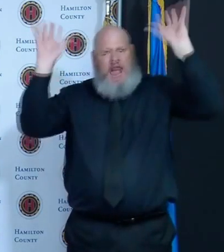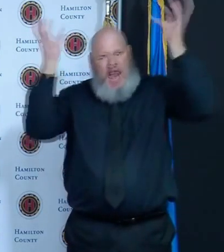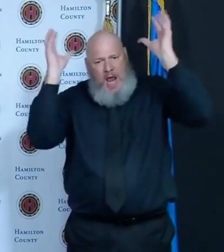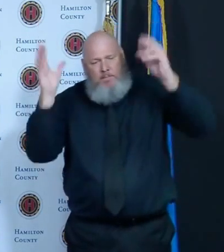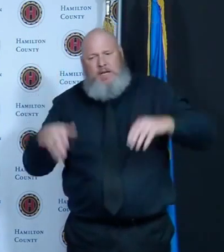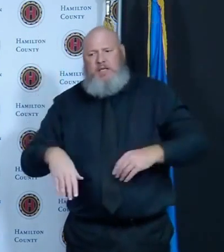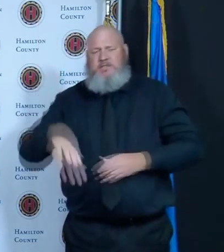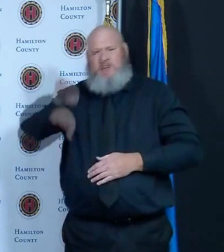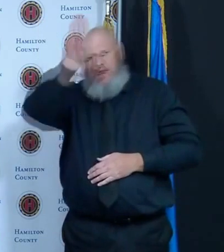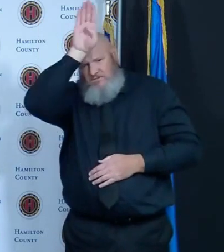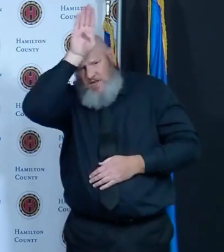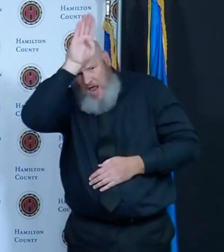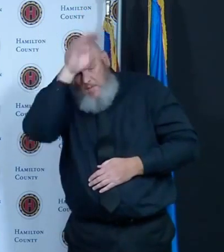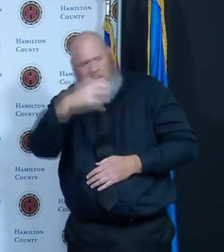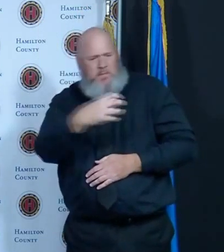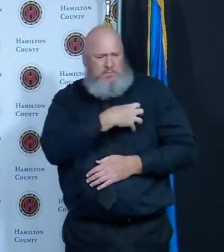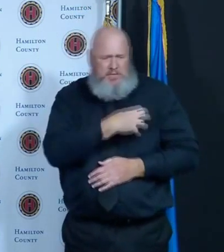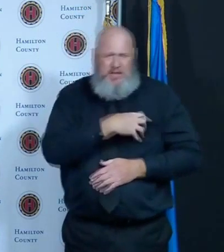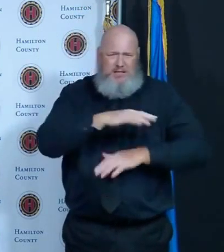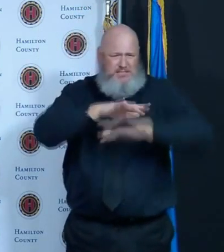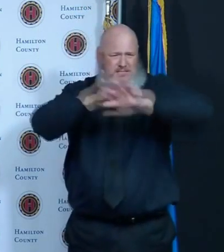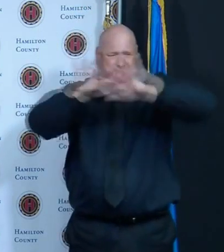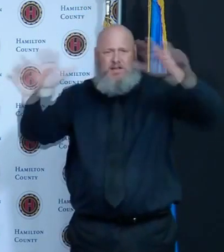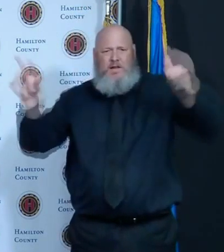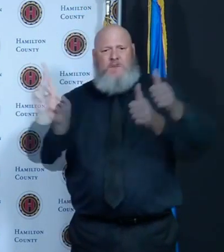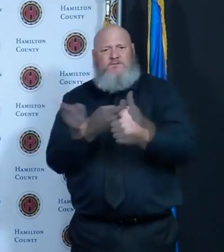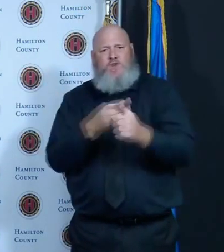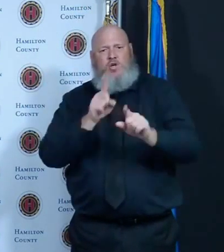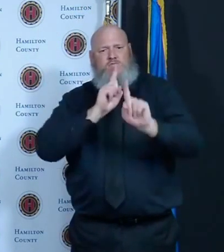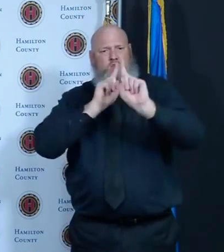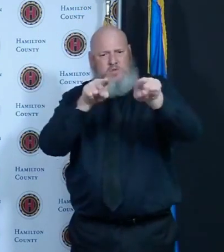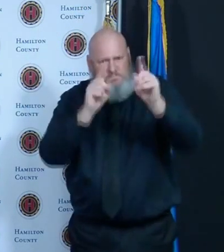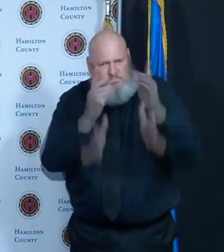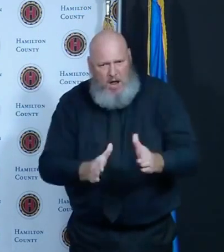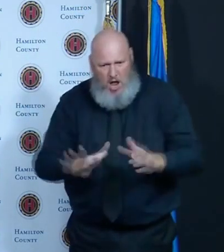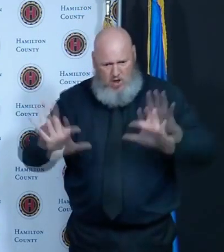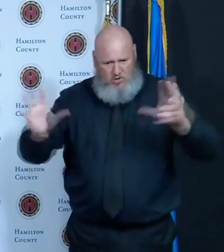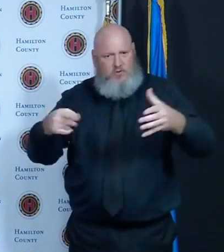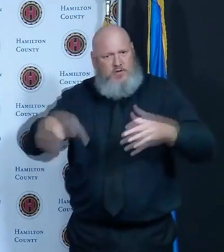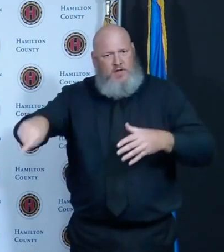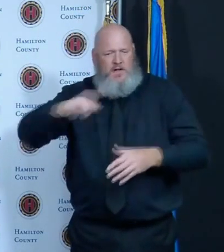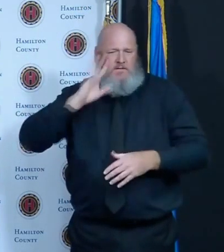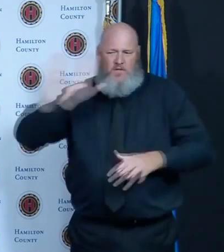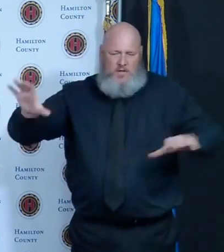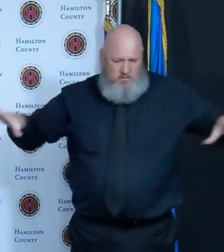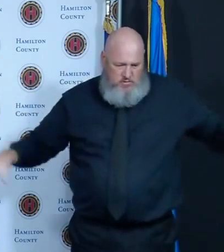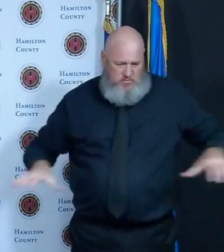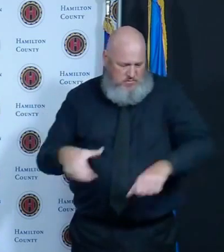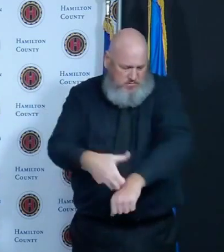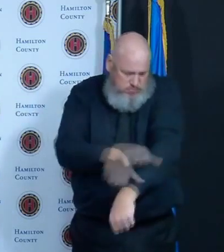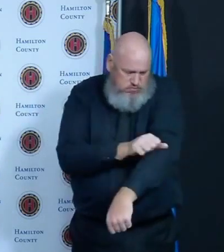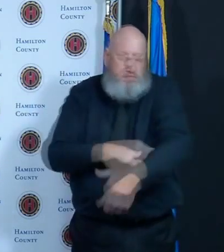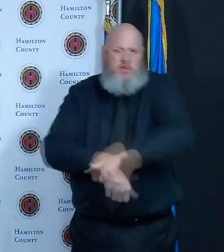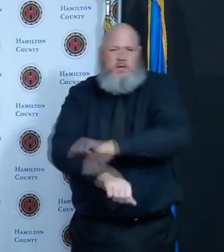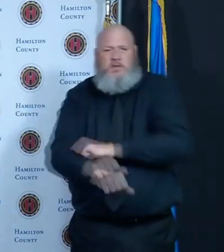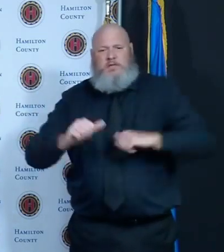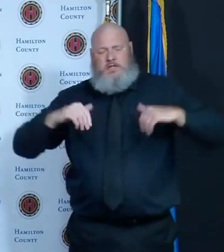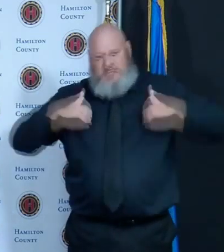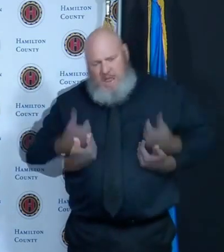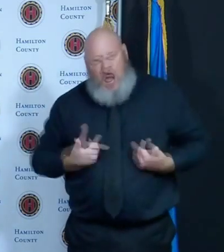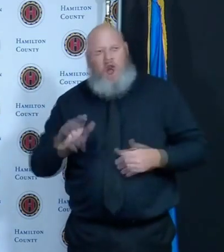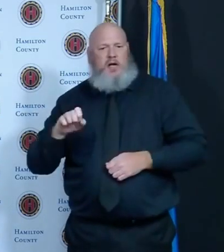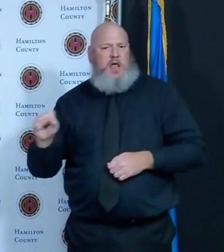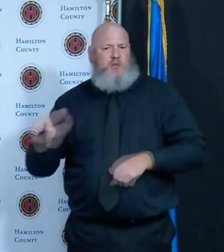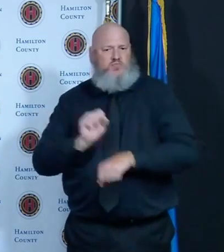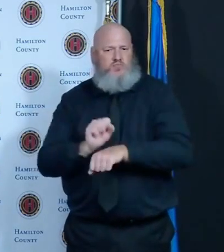our police officers, sheriff patrol all over the county, our frontline workers, all the